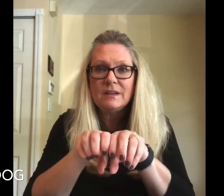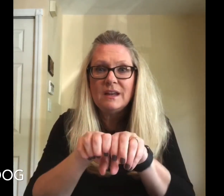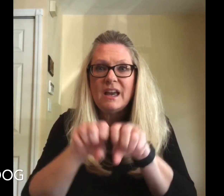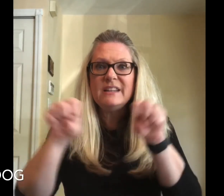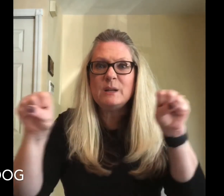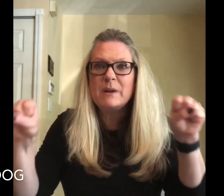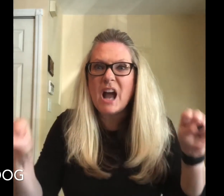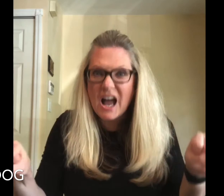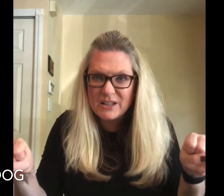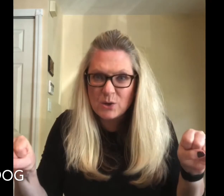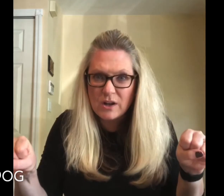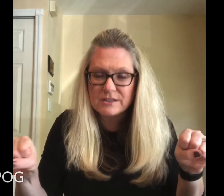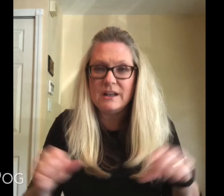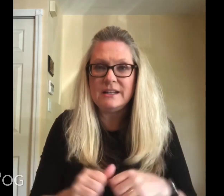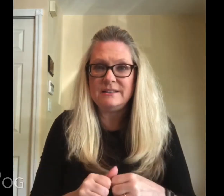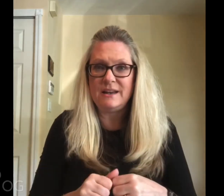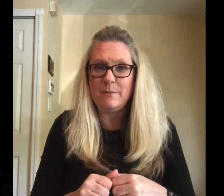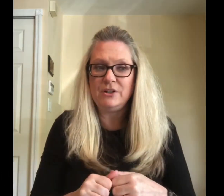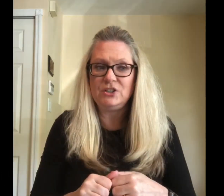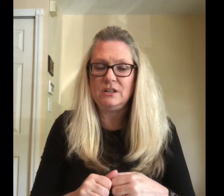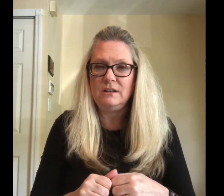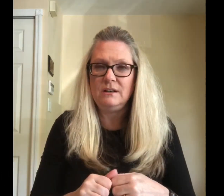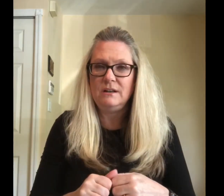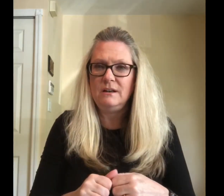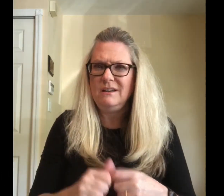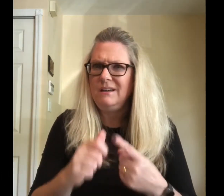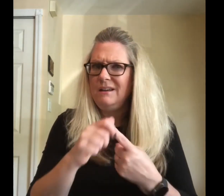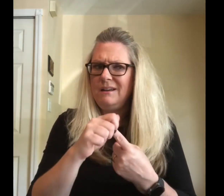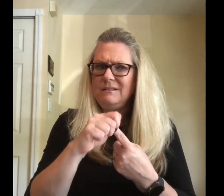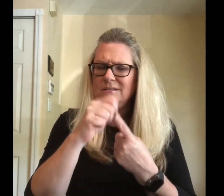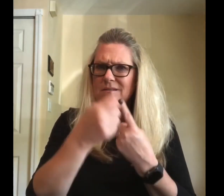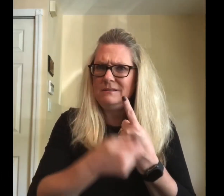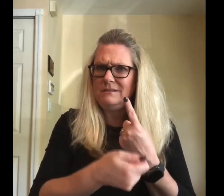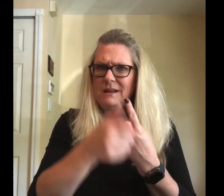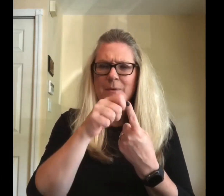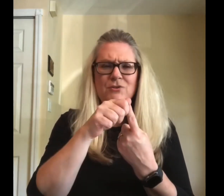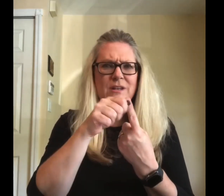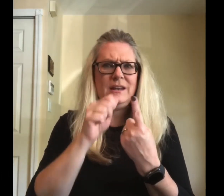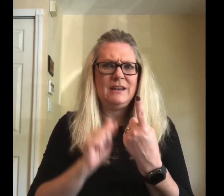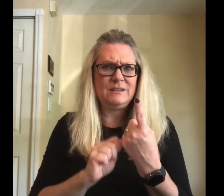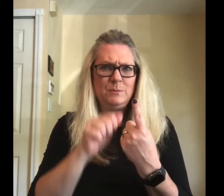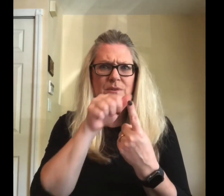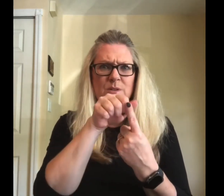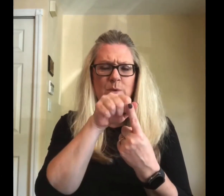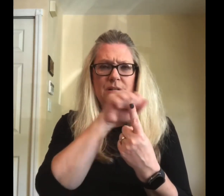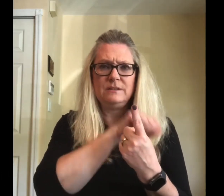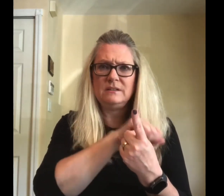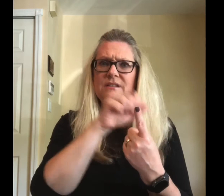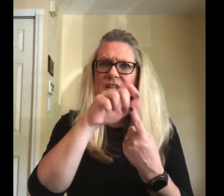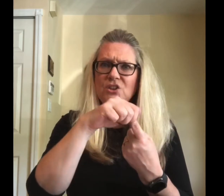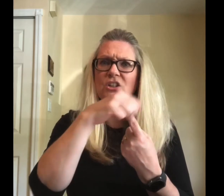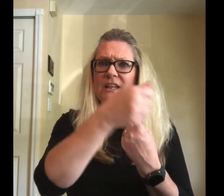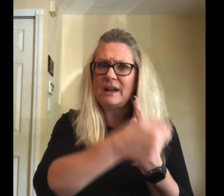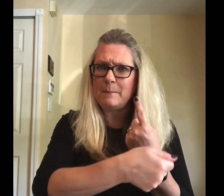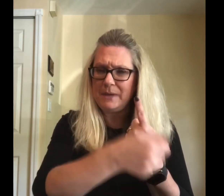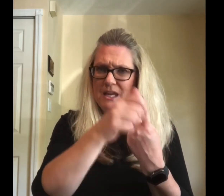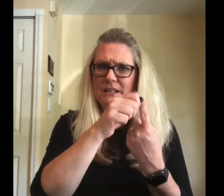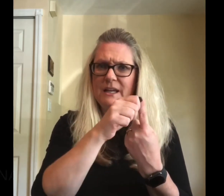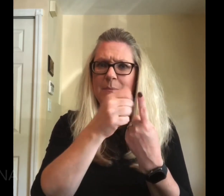He's going to put hot dogs on his sandwich. And I bet you can guess what this one is. Doesn't it look like I'm peeling a